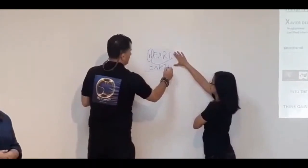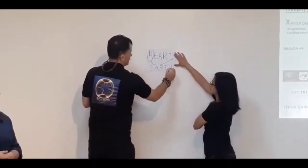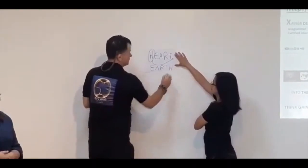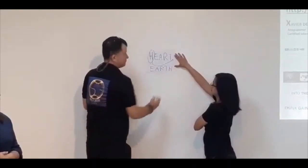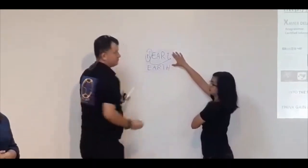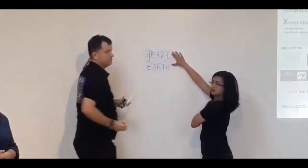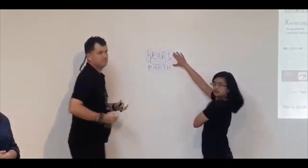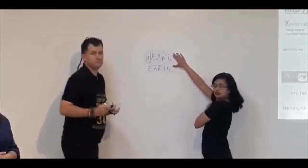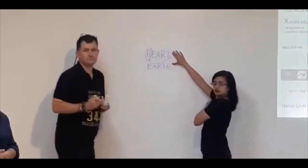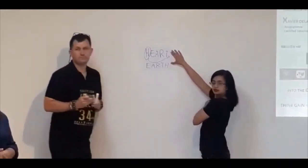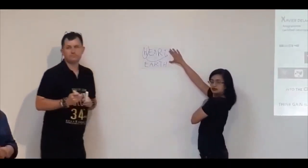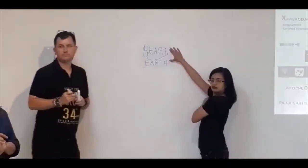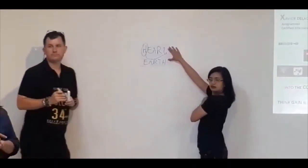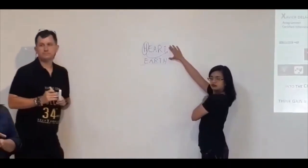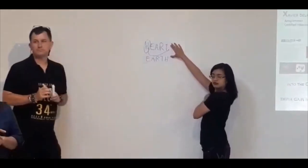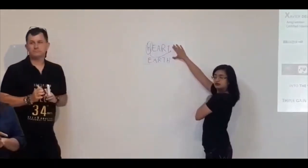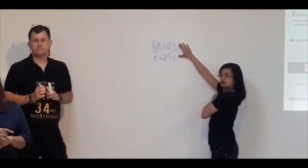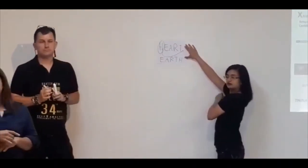hurt.